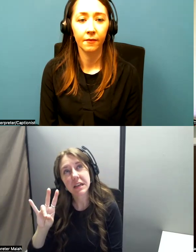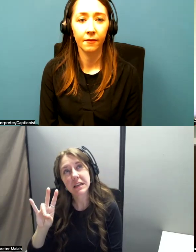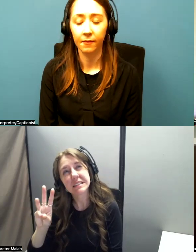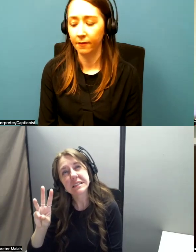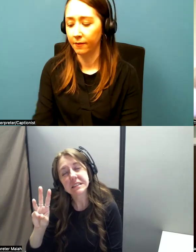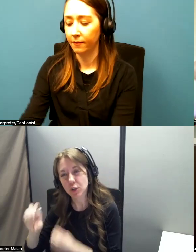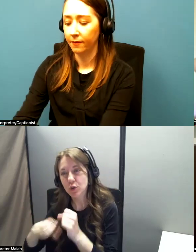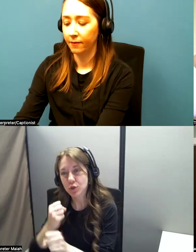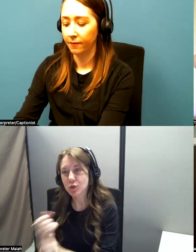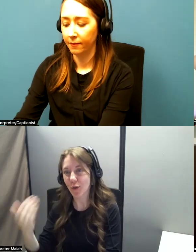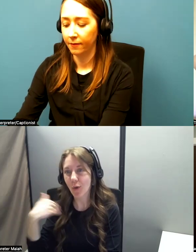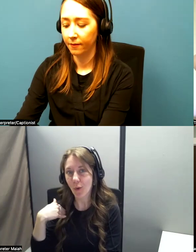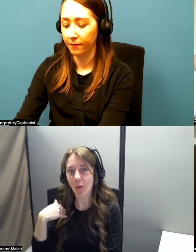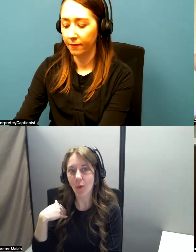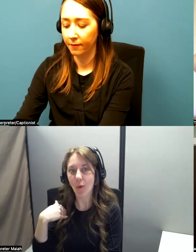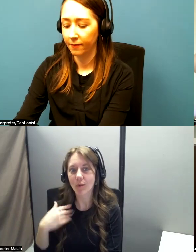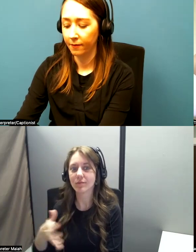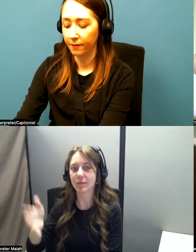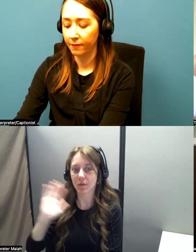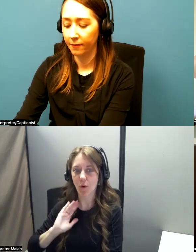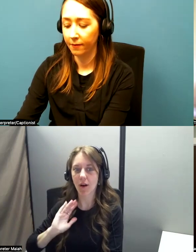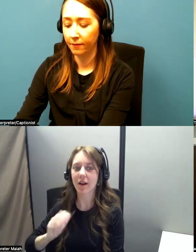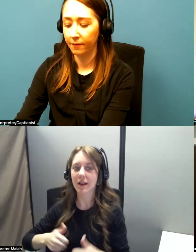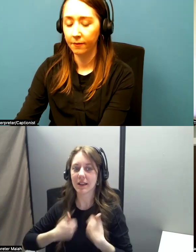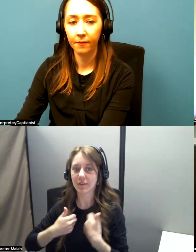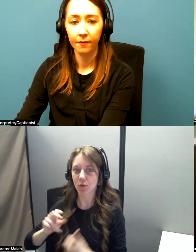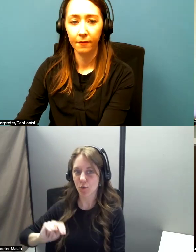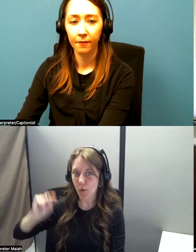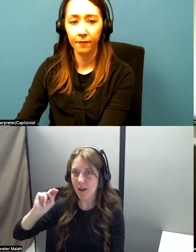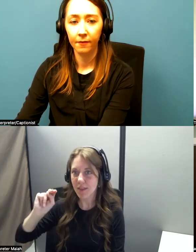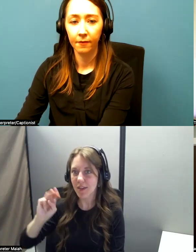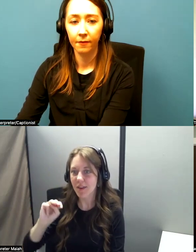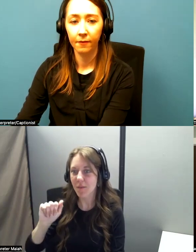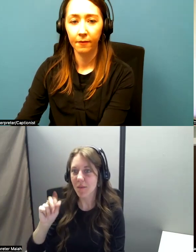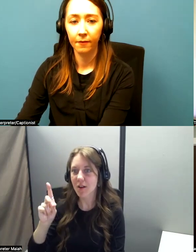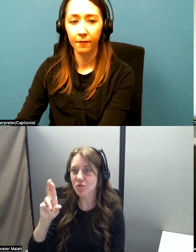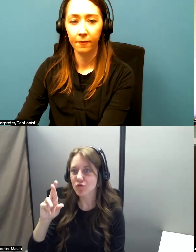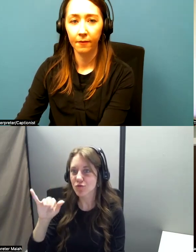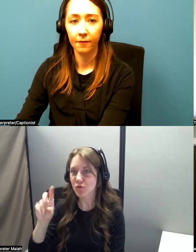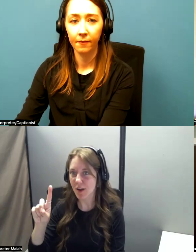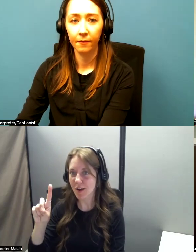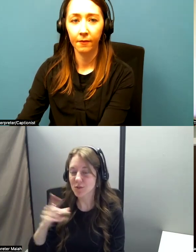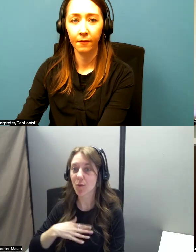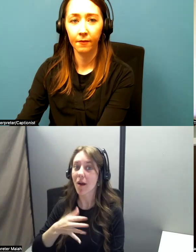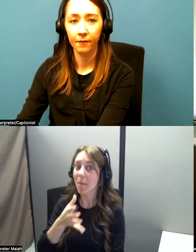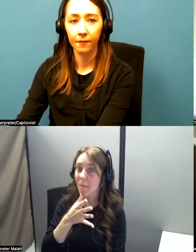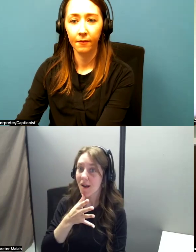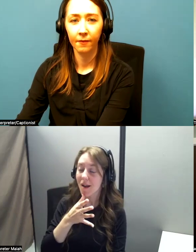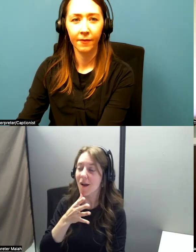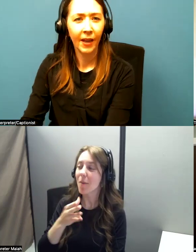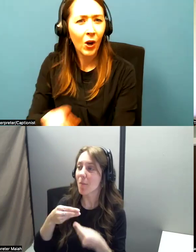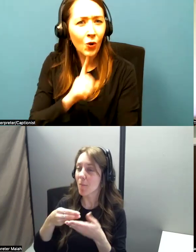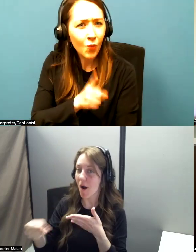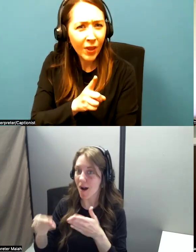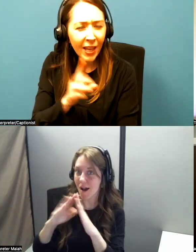6 years ago. He lived north of Madrid. My mom No bought a way. house in Spain, so she What? lived there